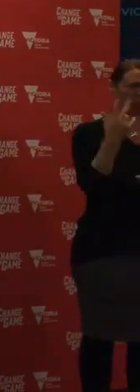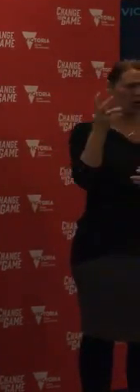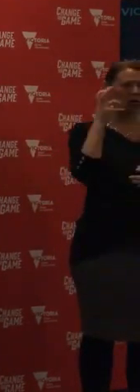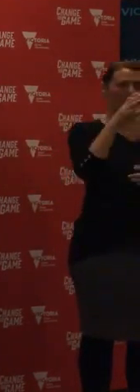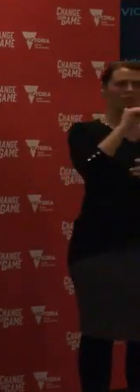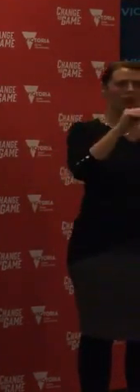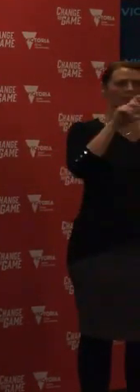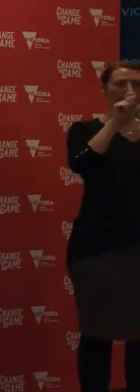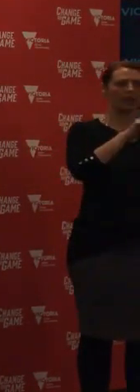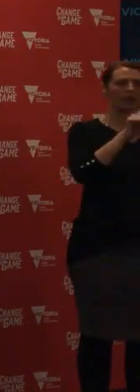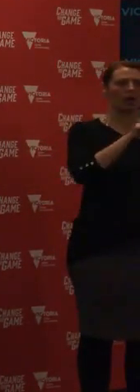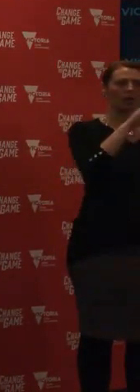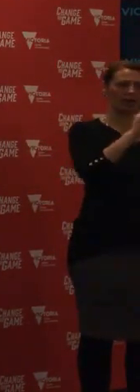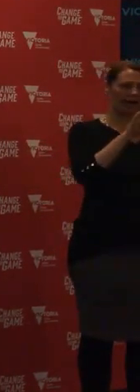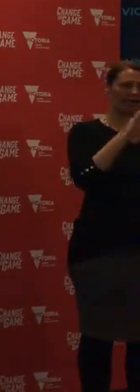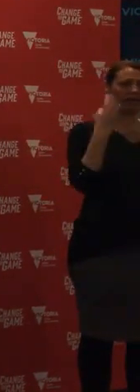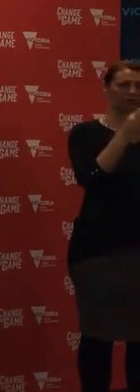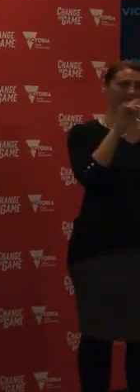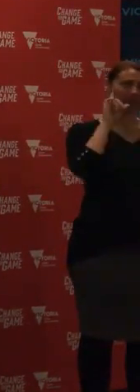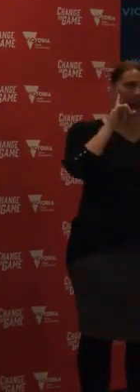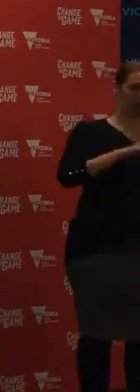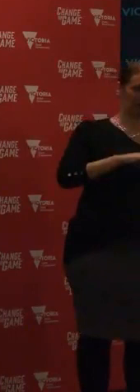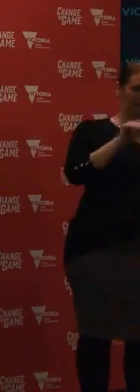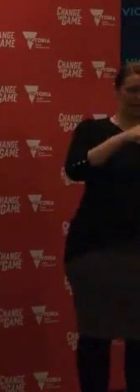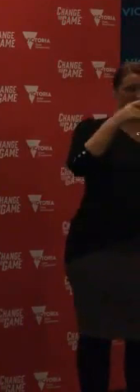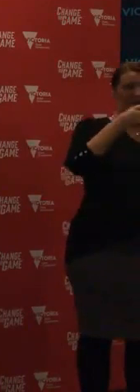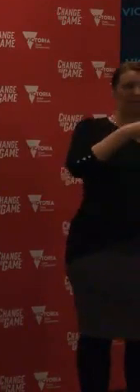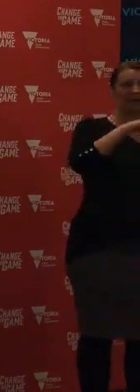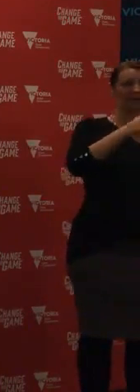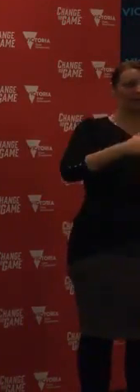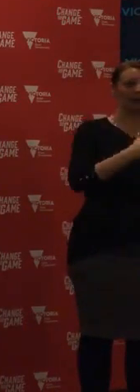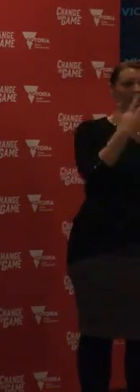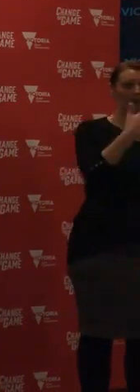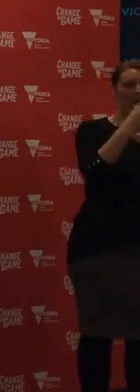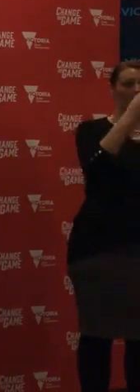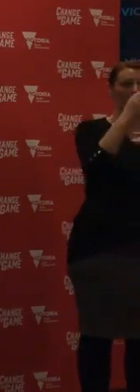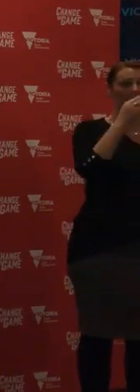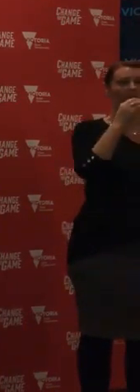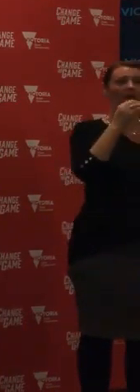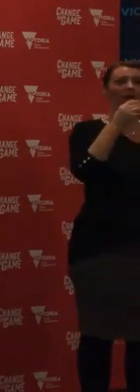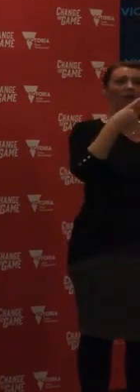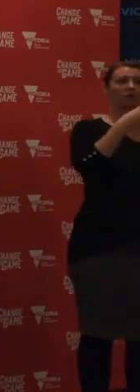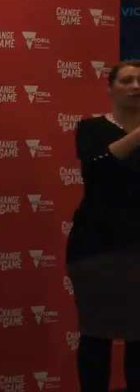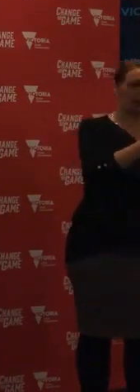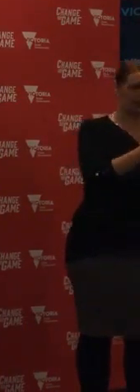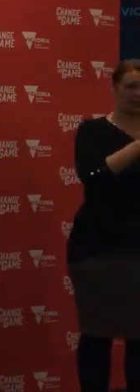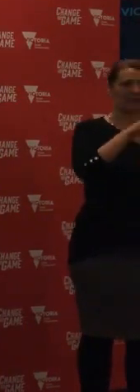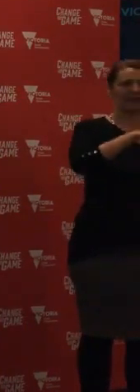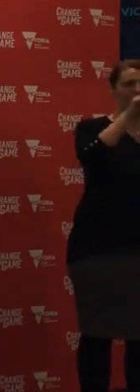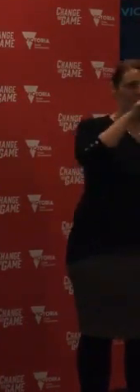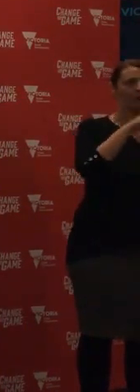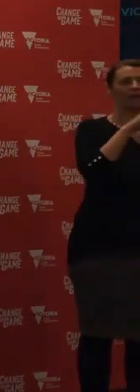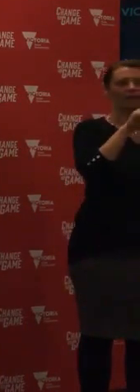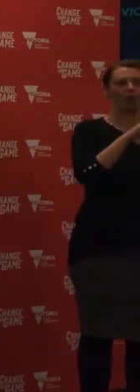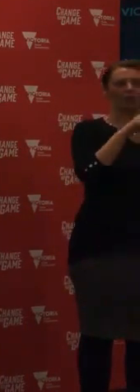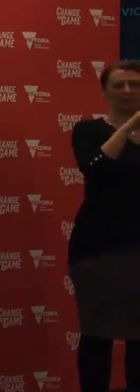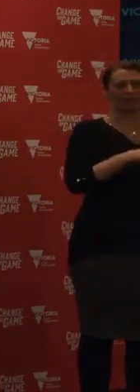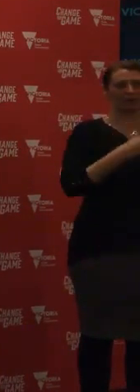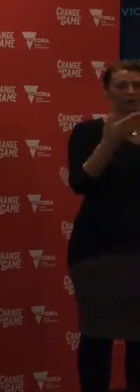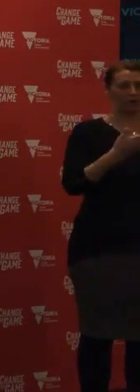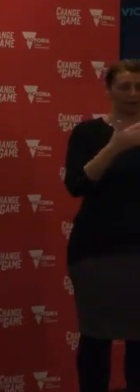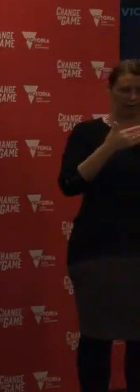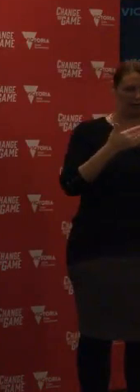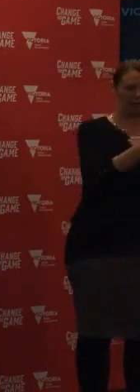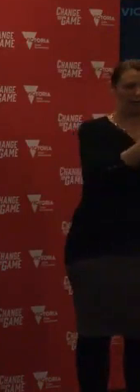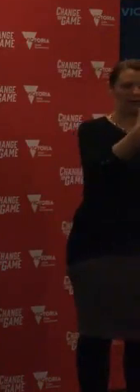executive of the agency last year saying that he expected a fivefold increase in the number of disability service providers in Australia